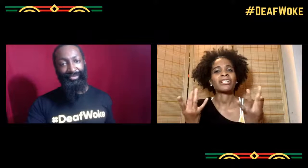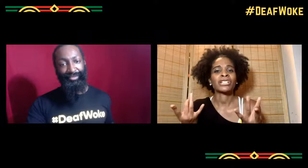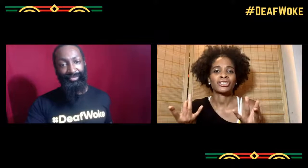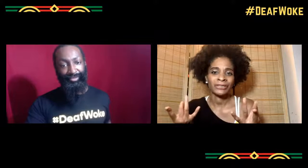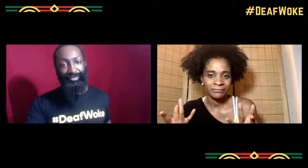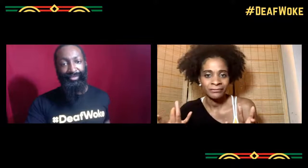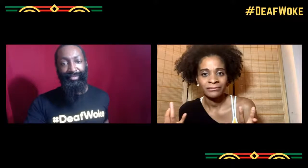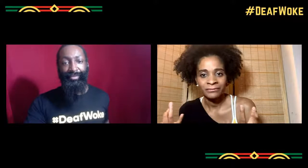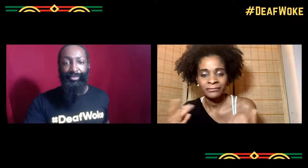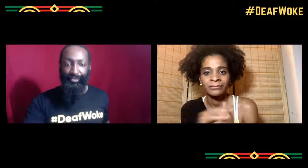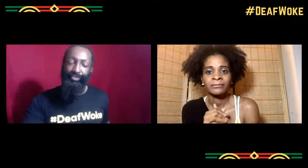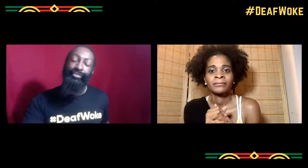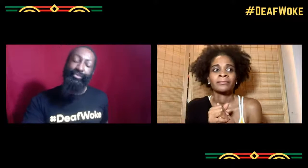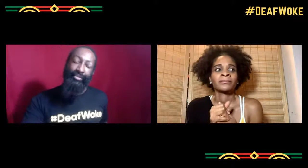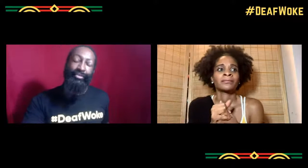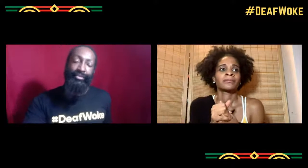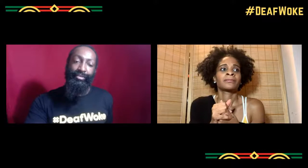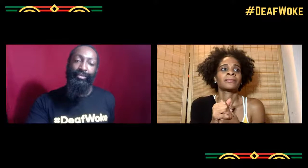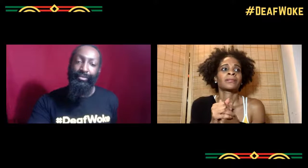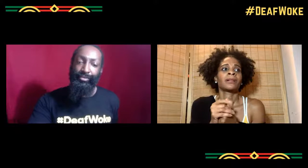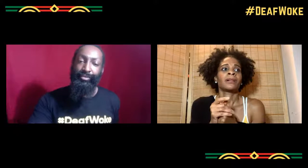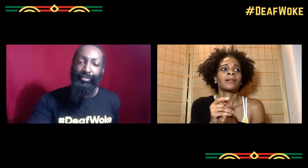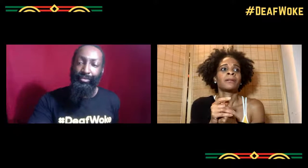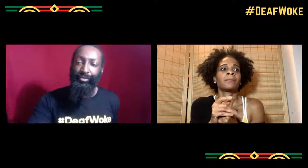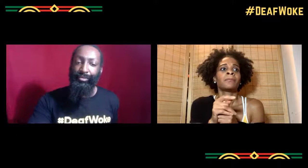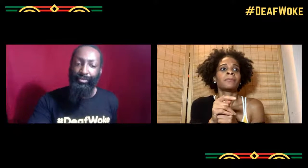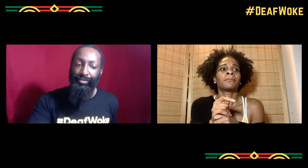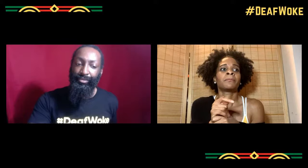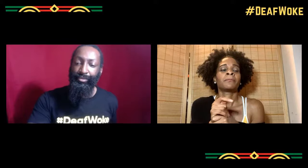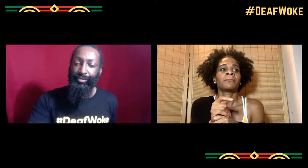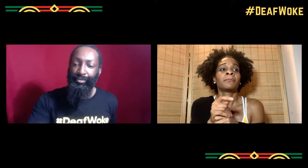Yeah, going back to that meditation.